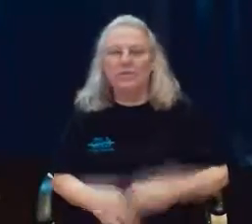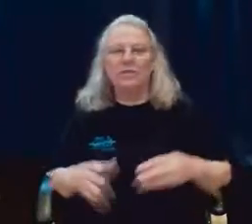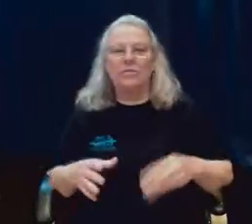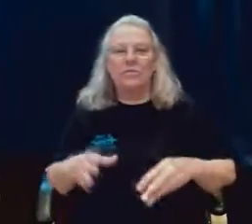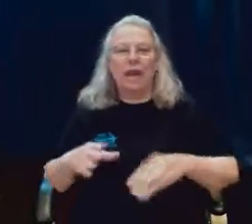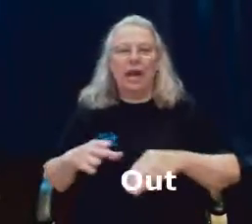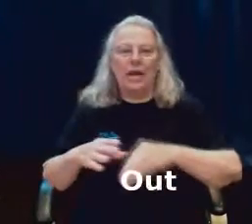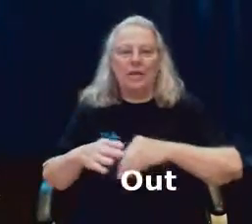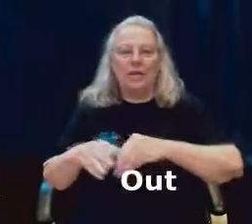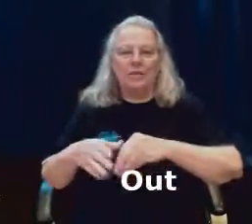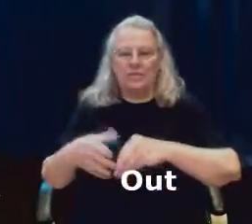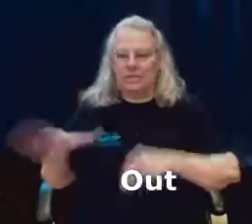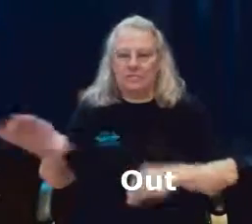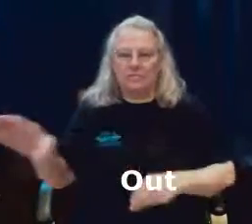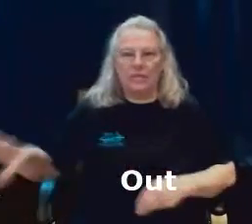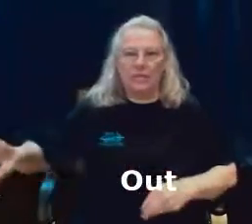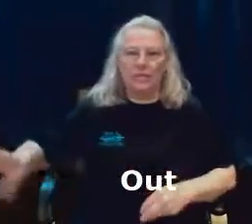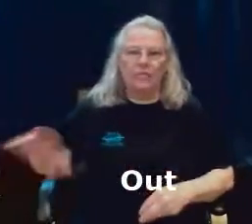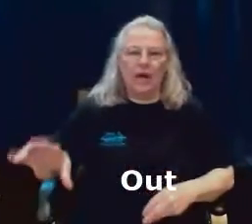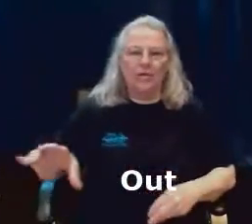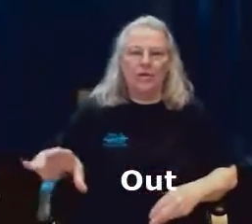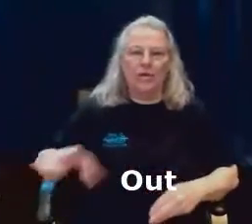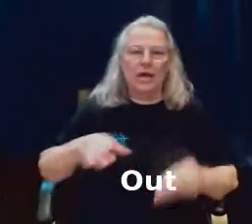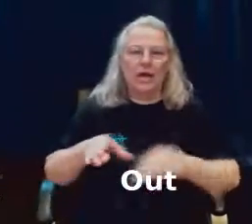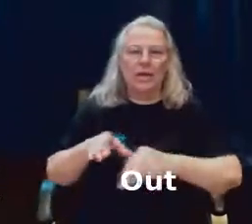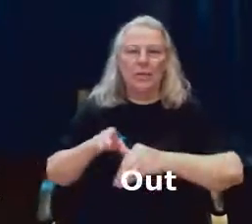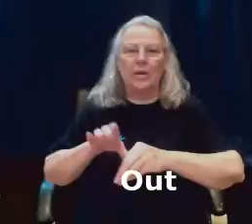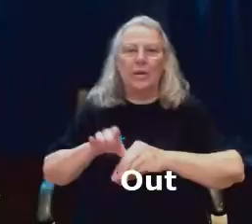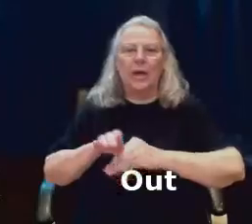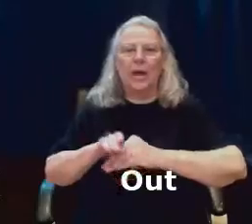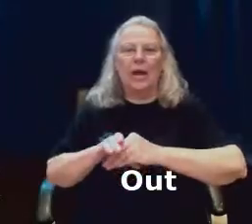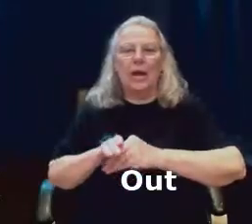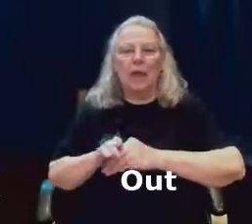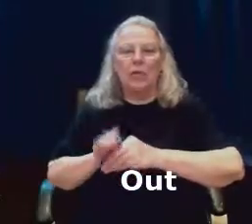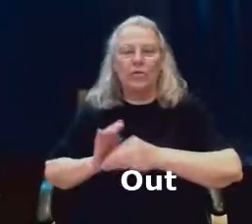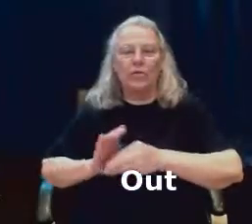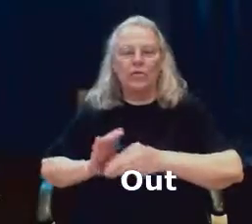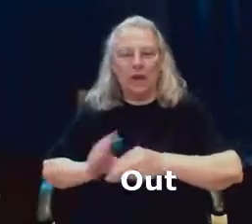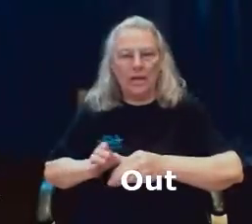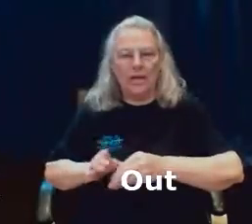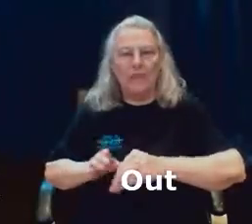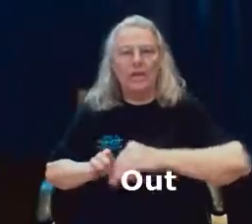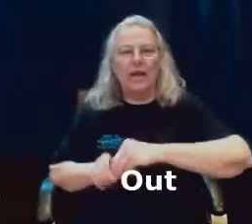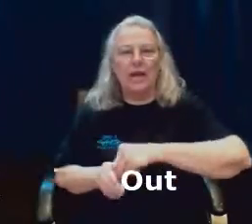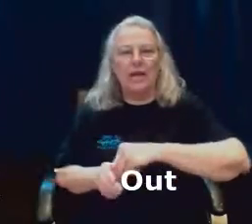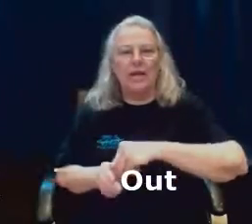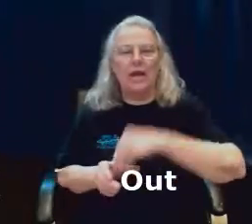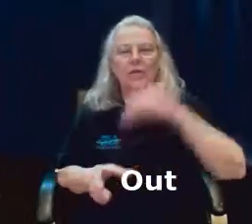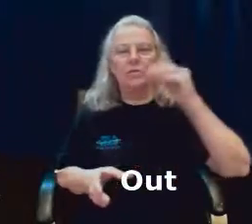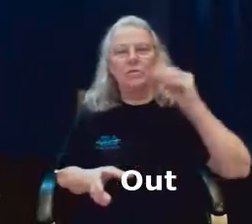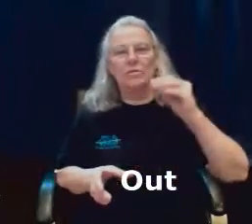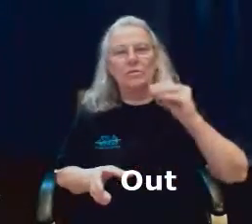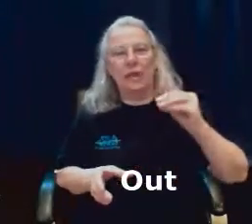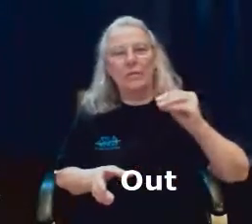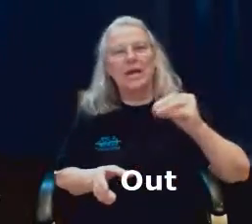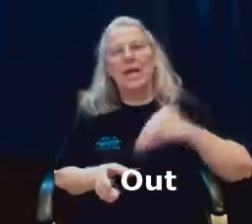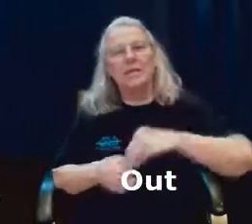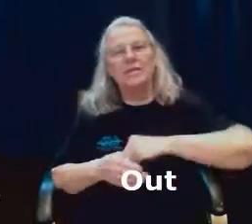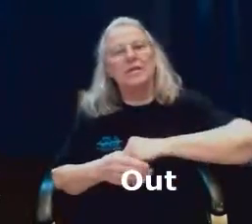Out. And it's like you've got your cup with your non-dominant hand, and your dominant hand is in a